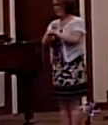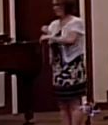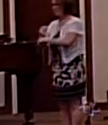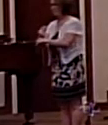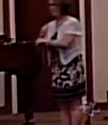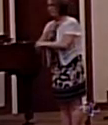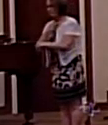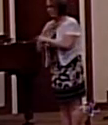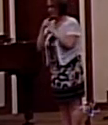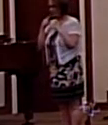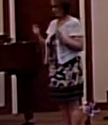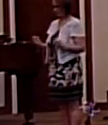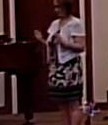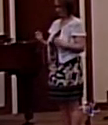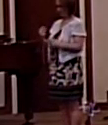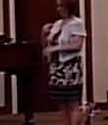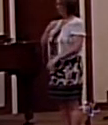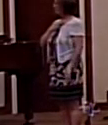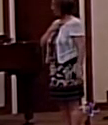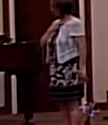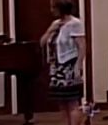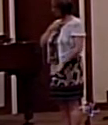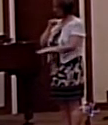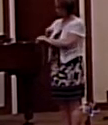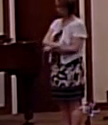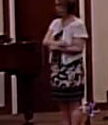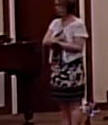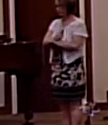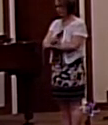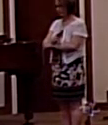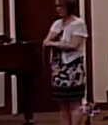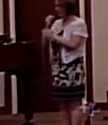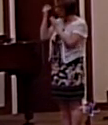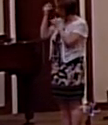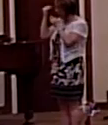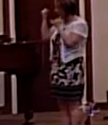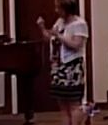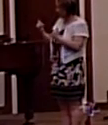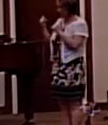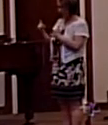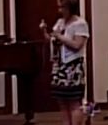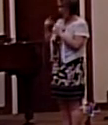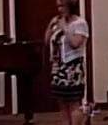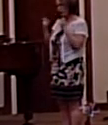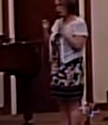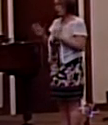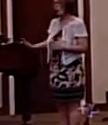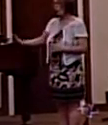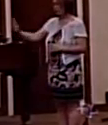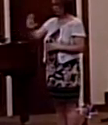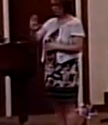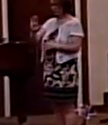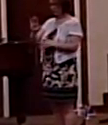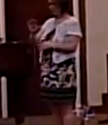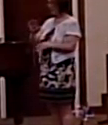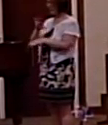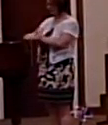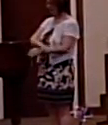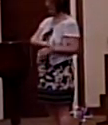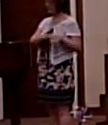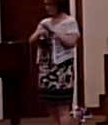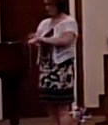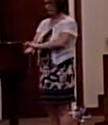sin. Bound by that sin. Think about today the sin that binds you. Think about the sin that binds